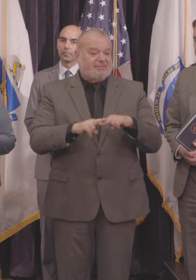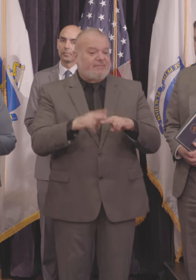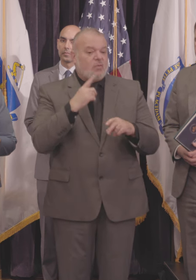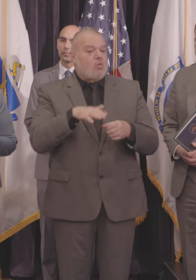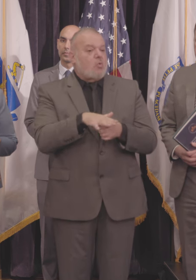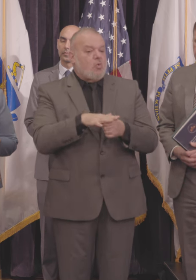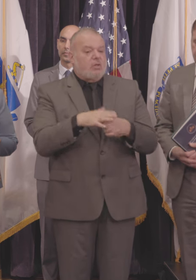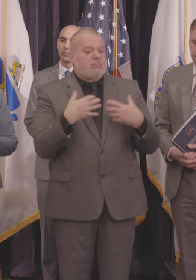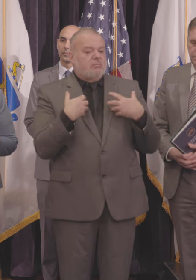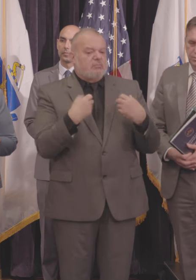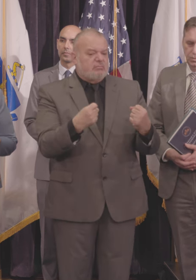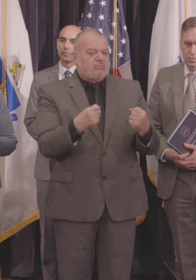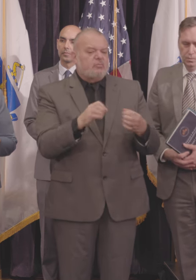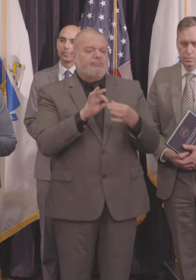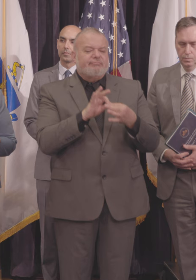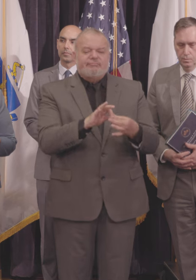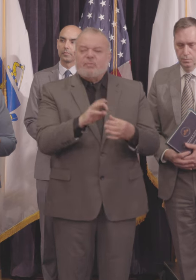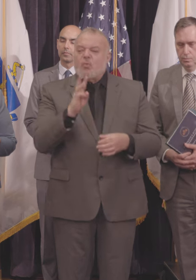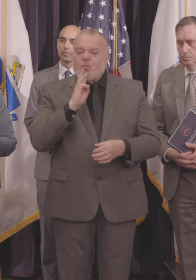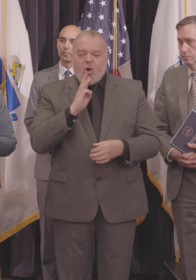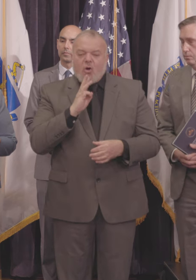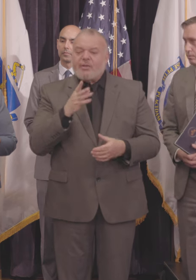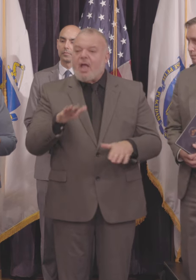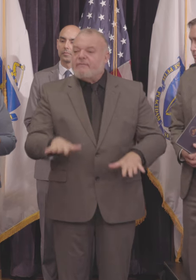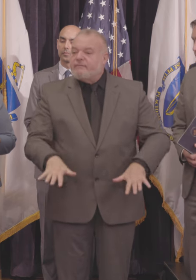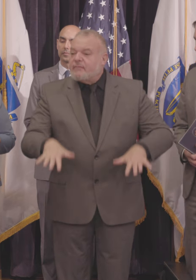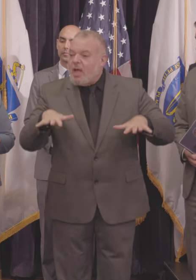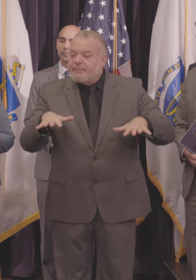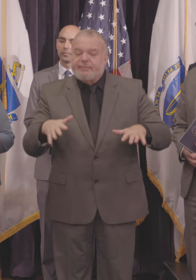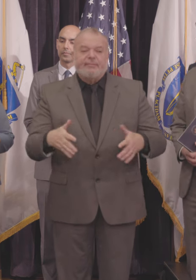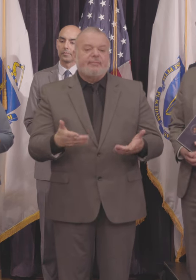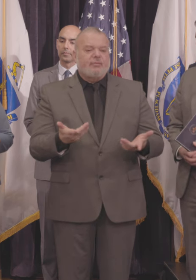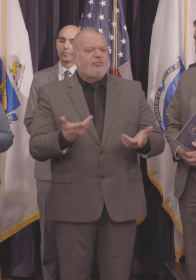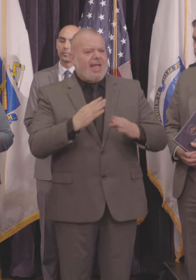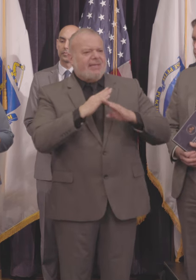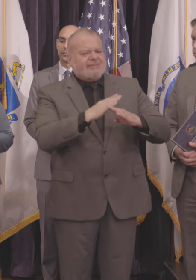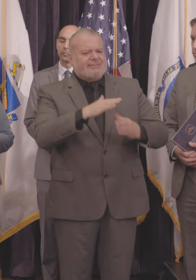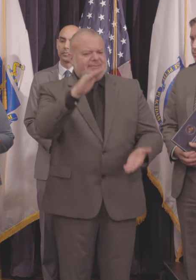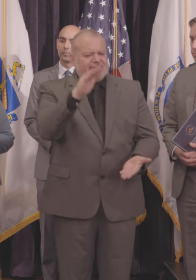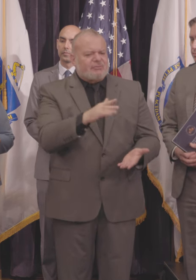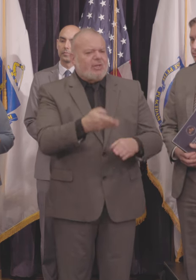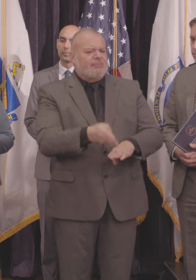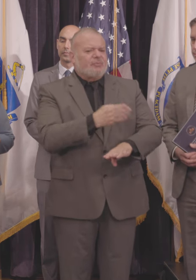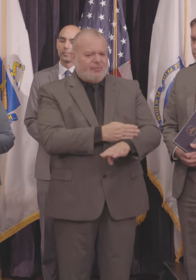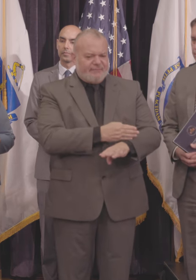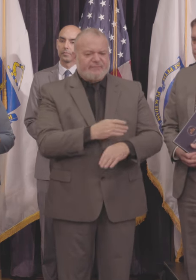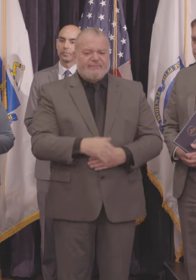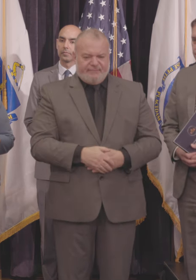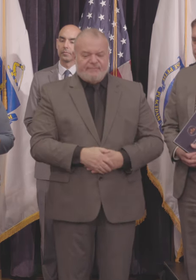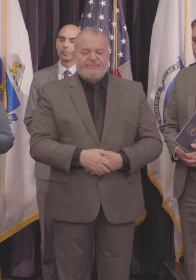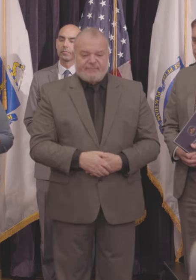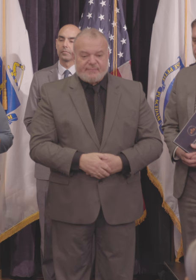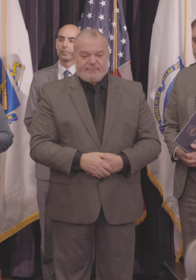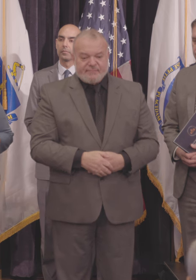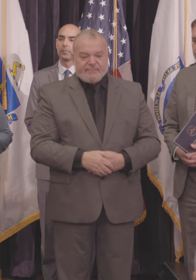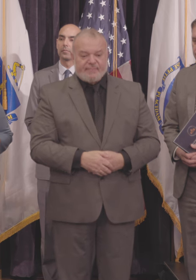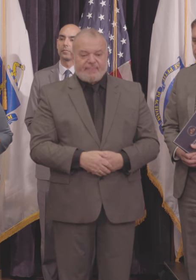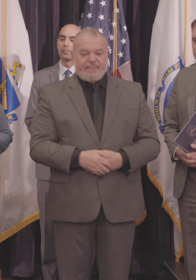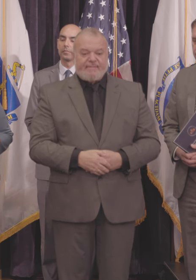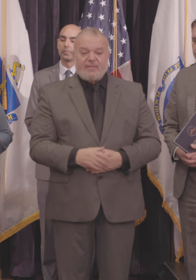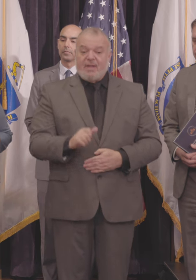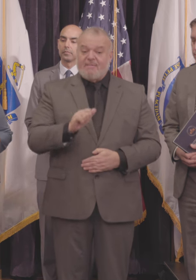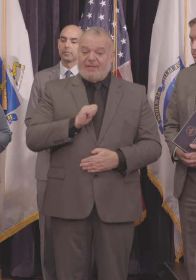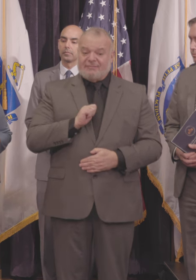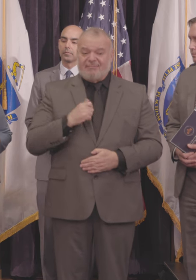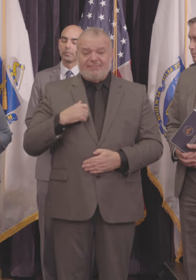flooding and other climate-related impacts, investments in culverts and dams, and ways that we can future-proof infrastructure. As a former mayor, and certainly as